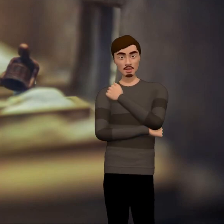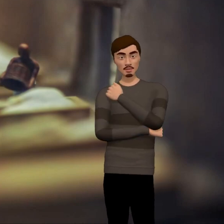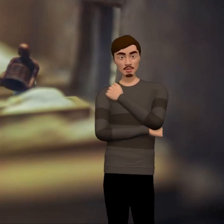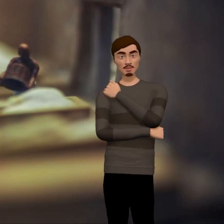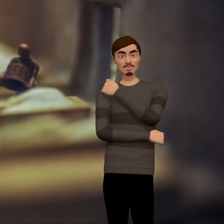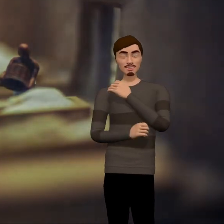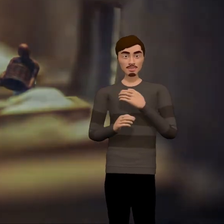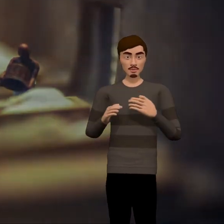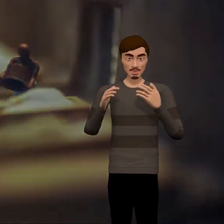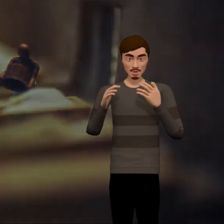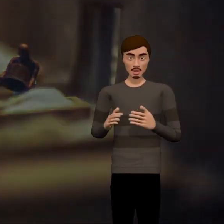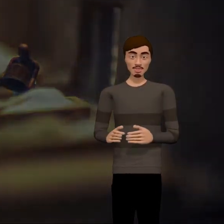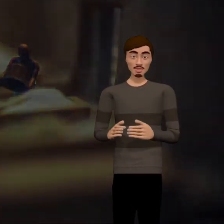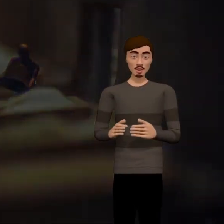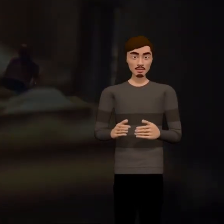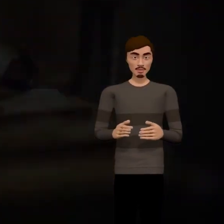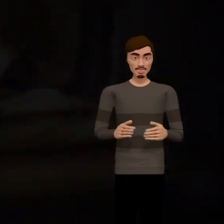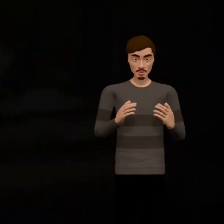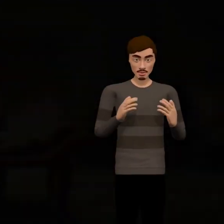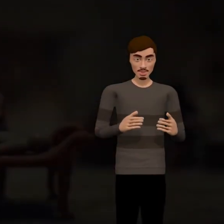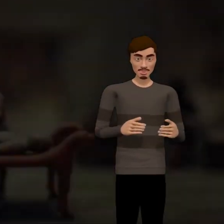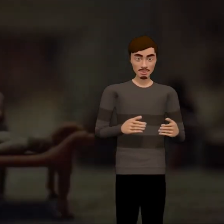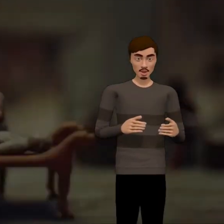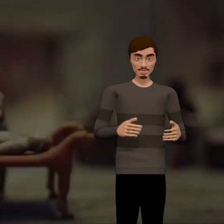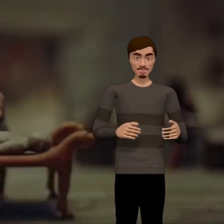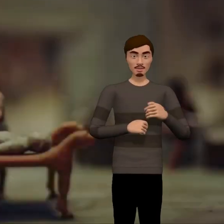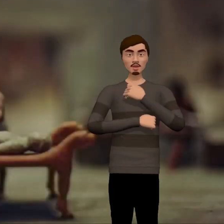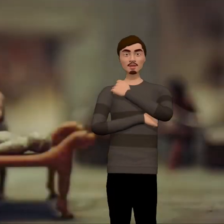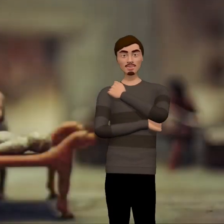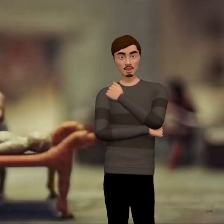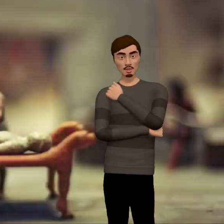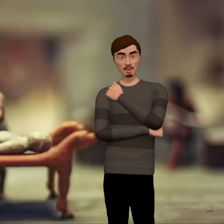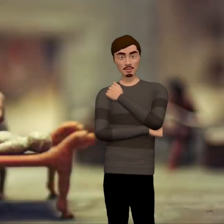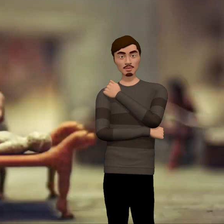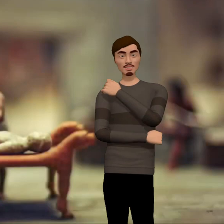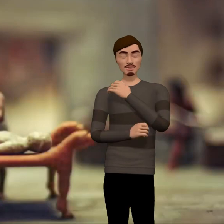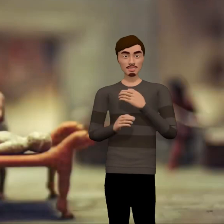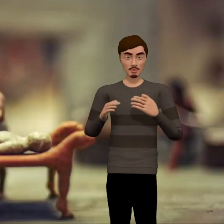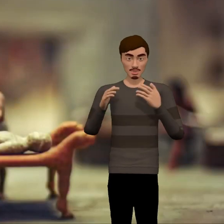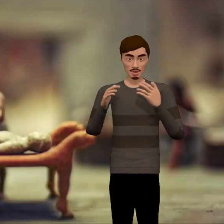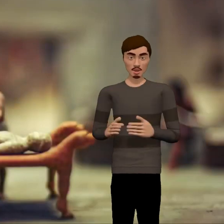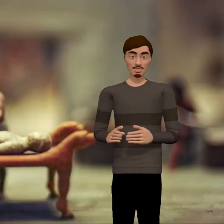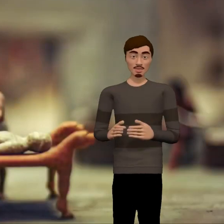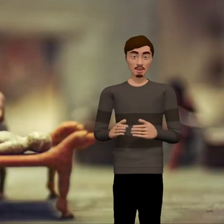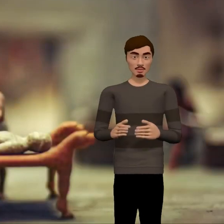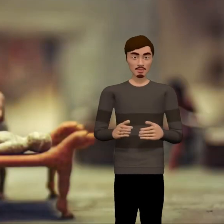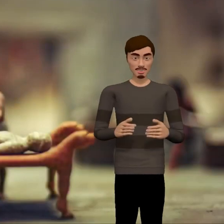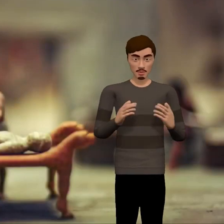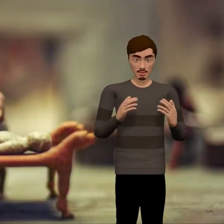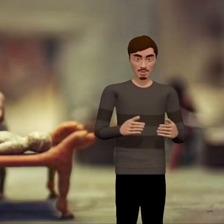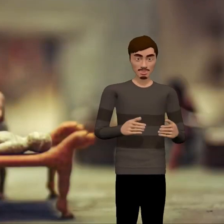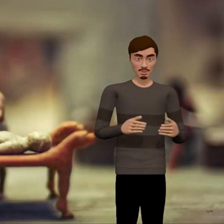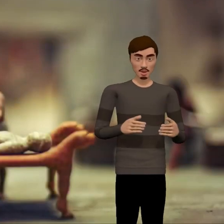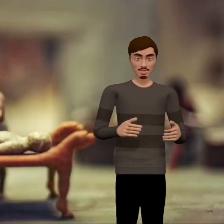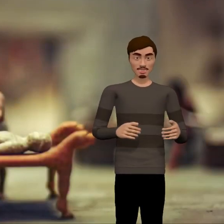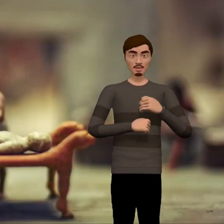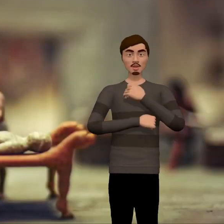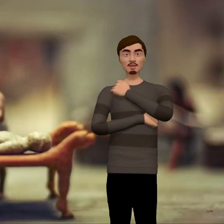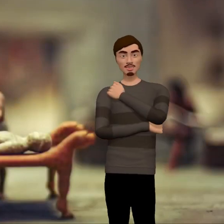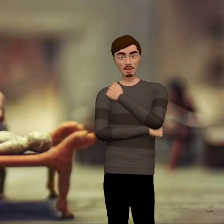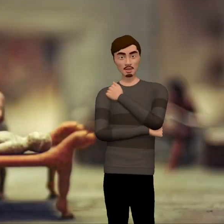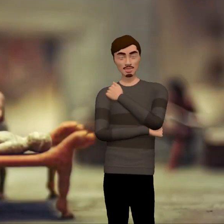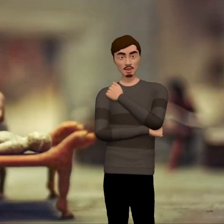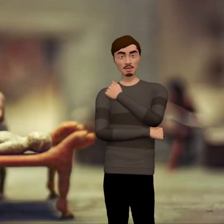armor to protect the deceased during his journey into the realm of the dead. Finally, the bandages were sprinkled